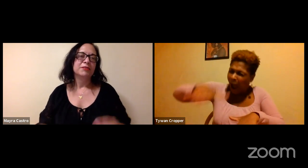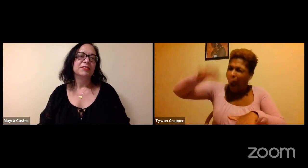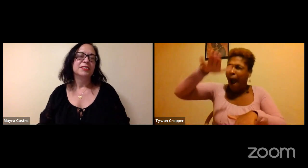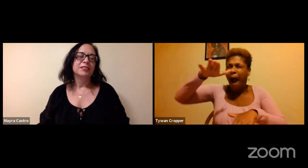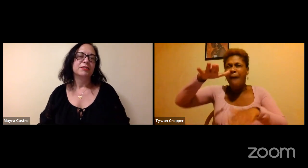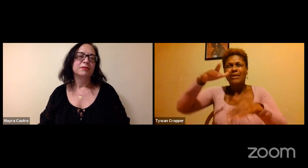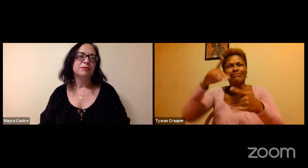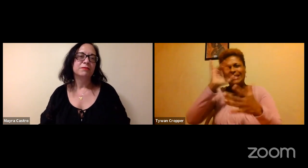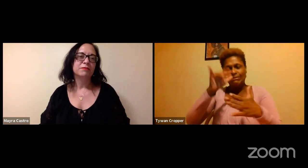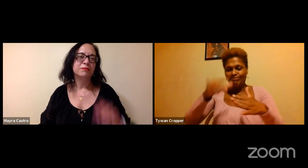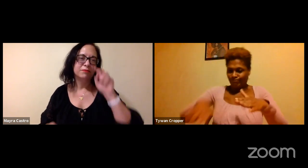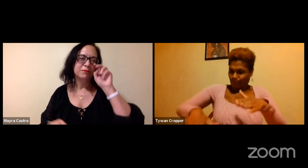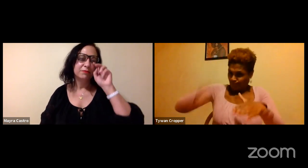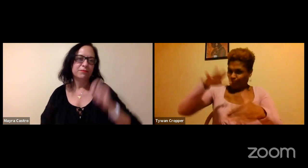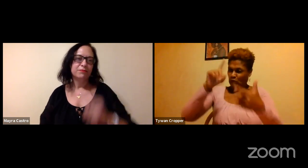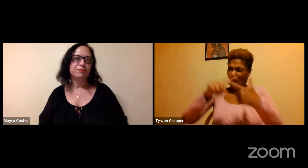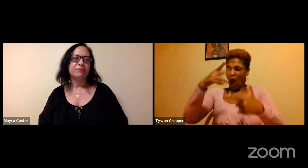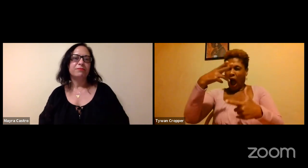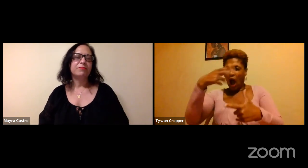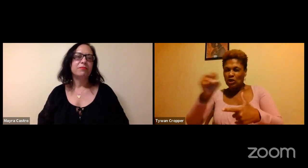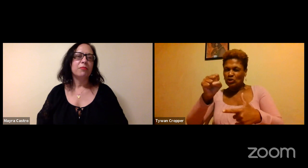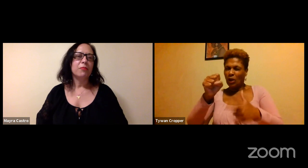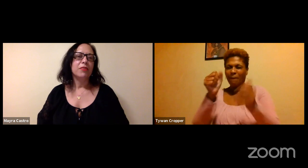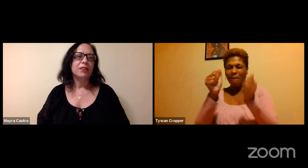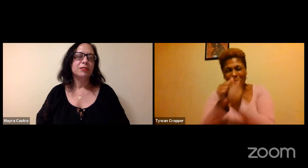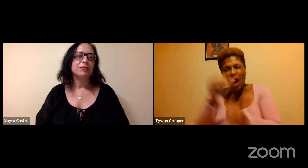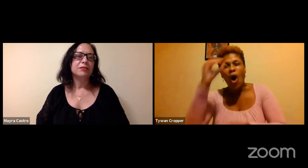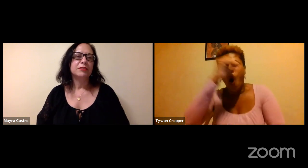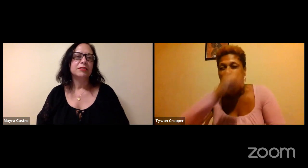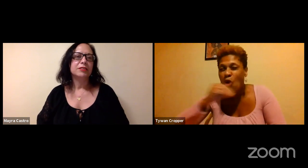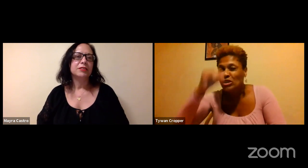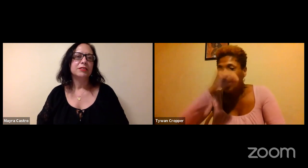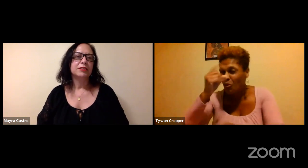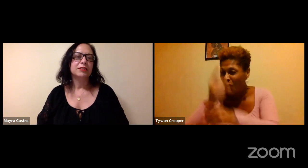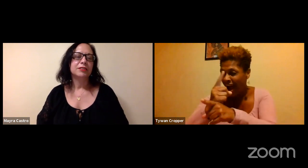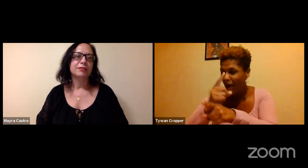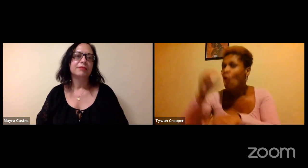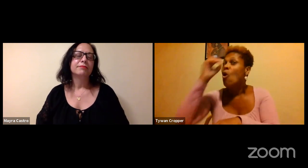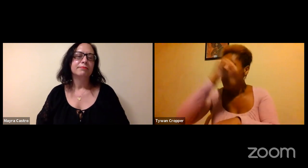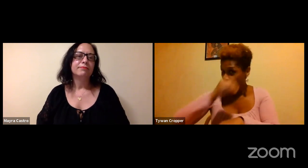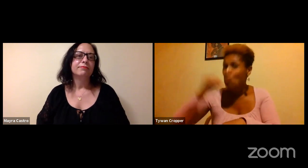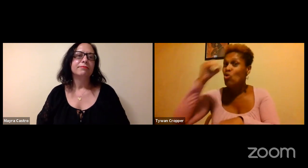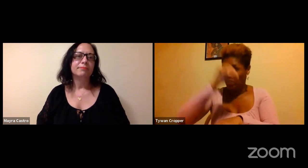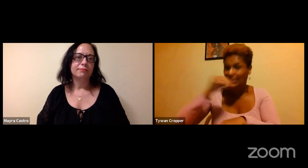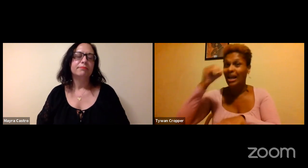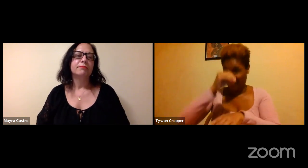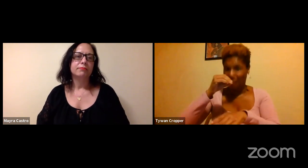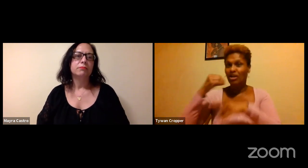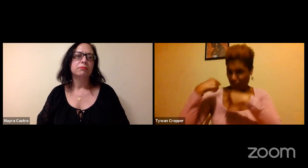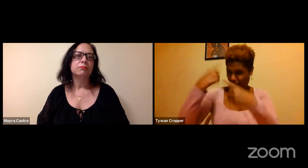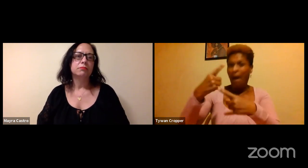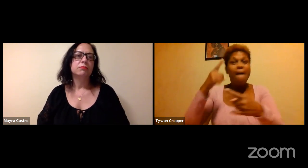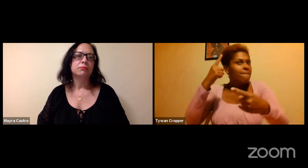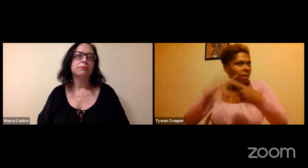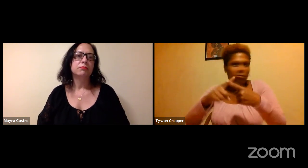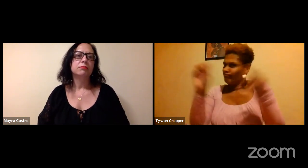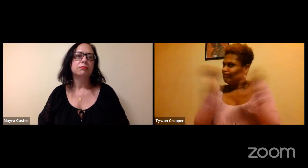Wow. To think you grew up and went through high school, an oral